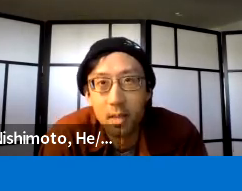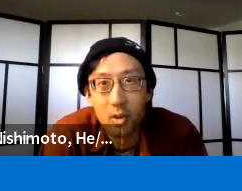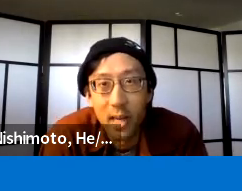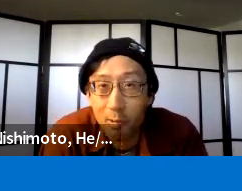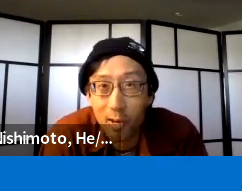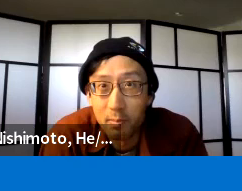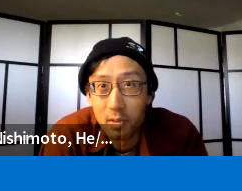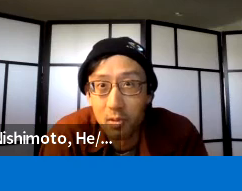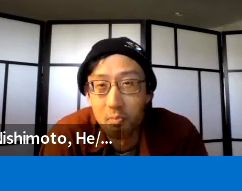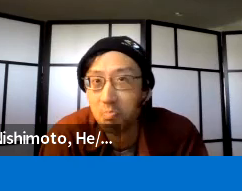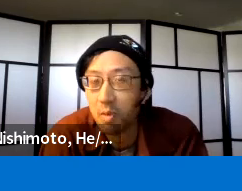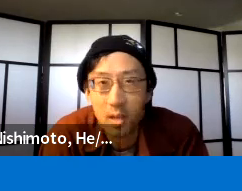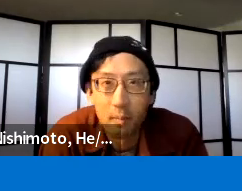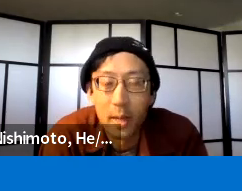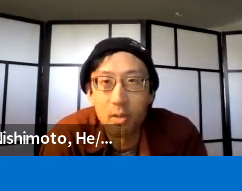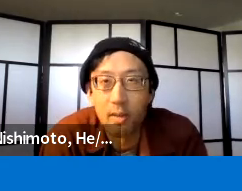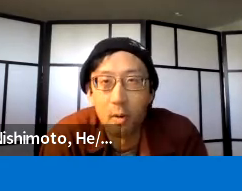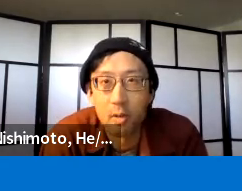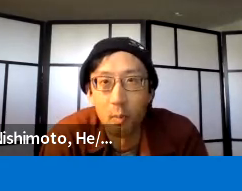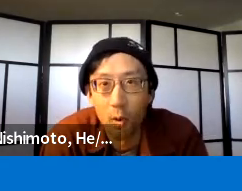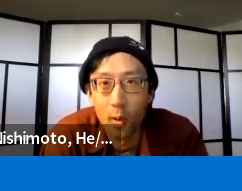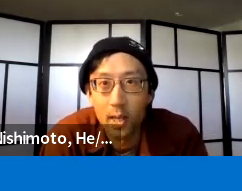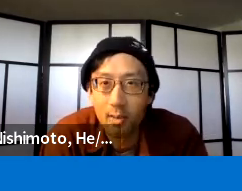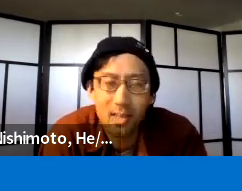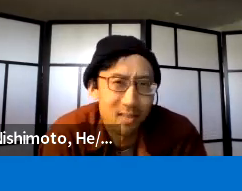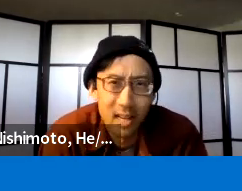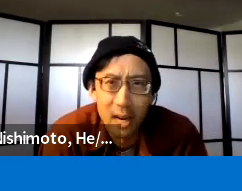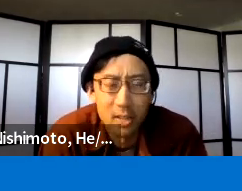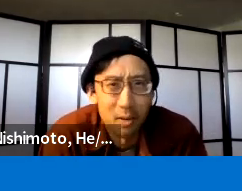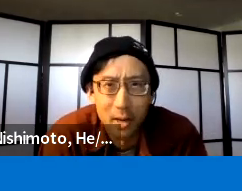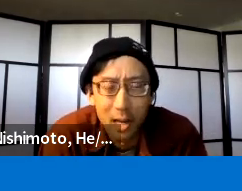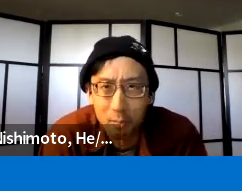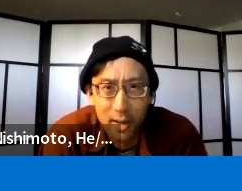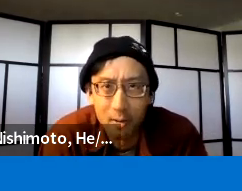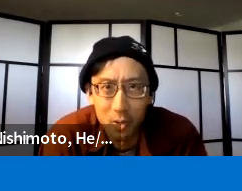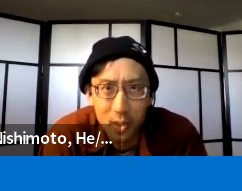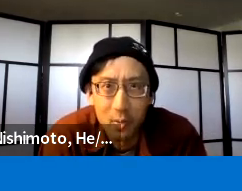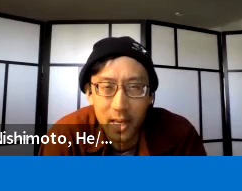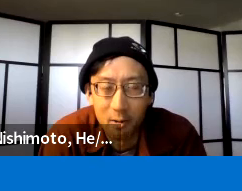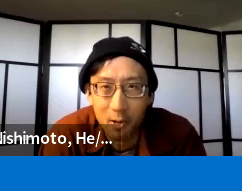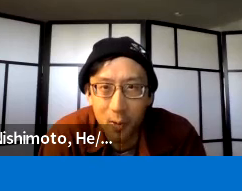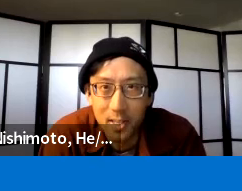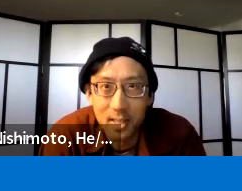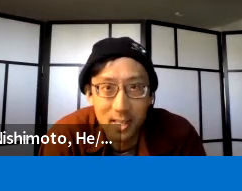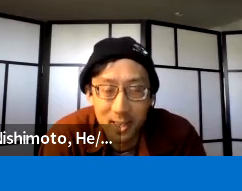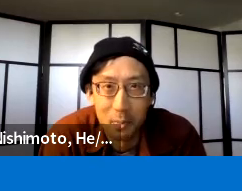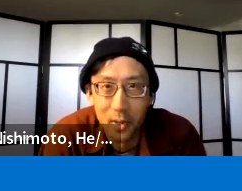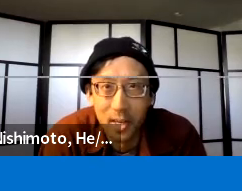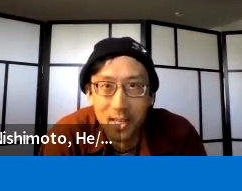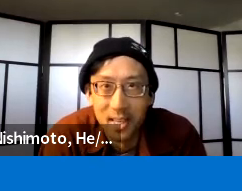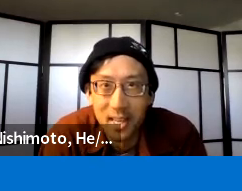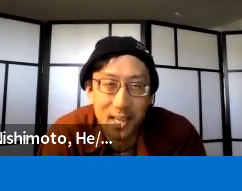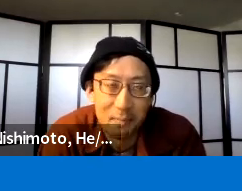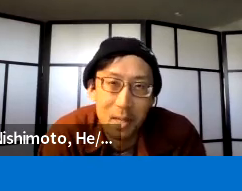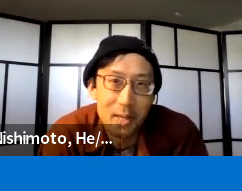modify some of these training programs to make sure that folks are more ready to this. Like every single mental health provider is going to encounter a crisis at some